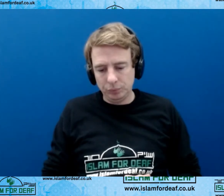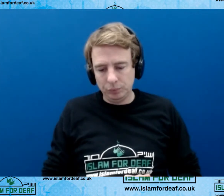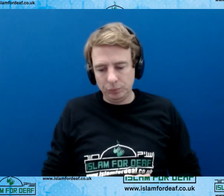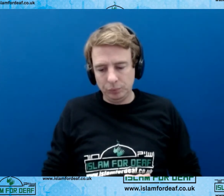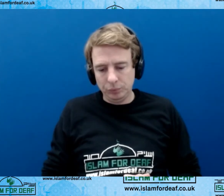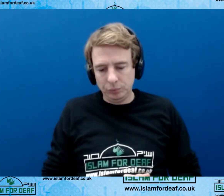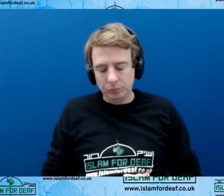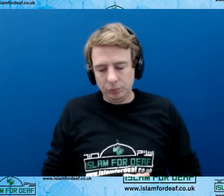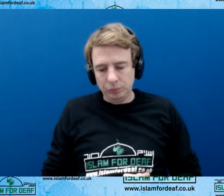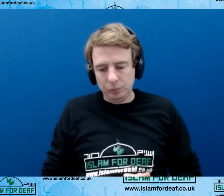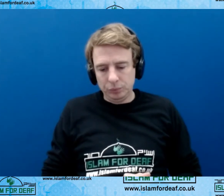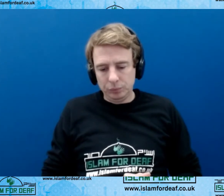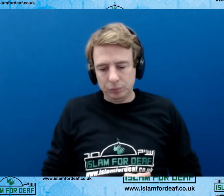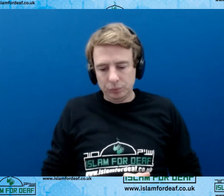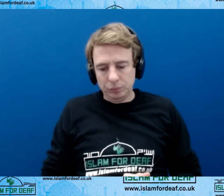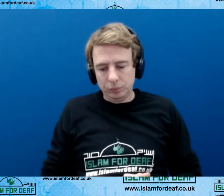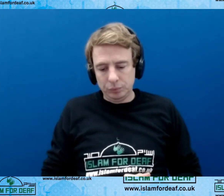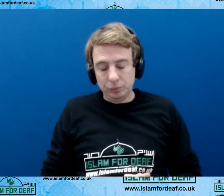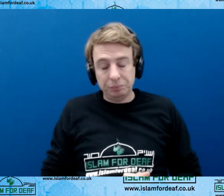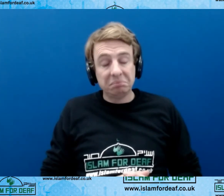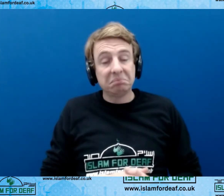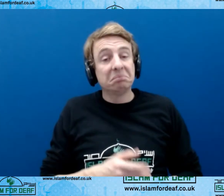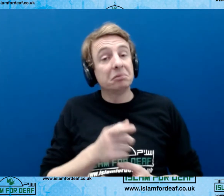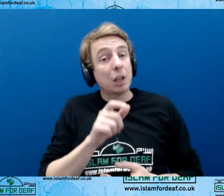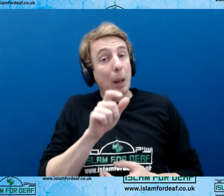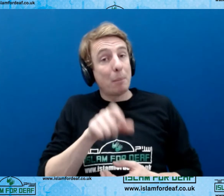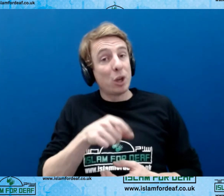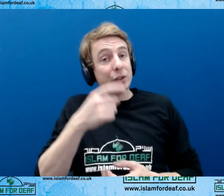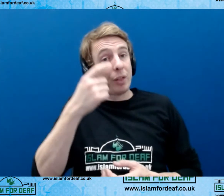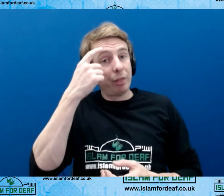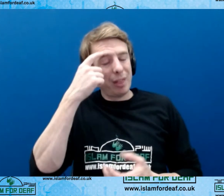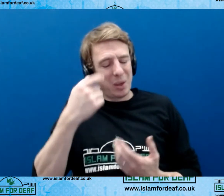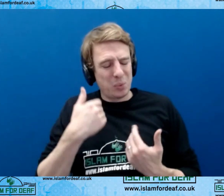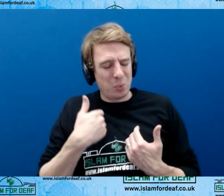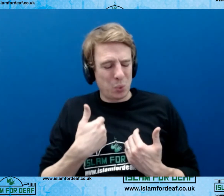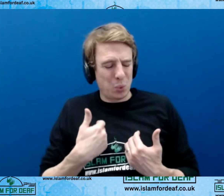this wealth that he's accumulated will last him forever.